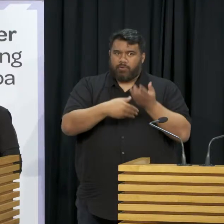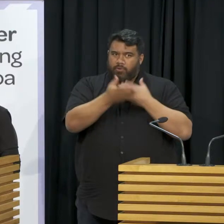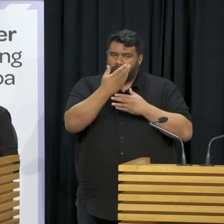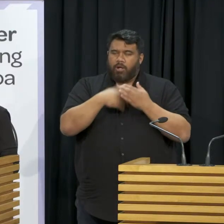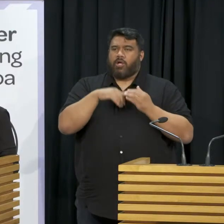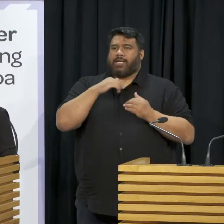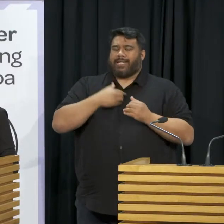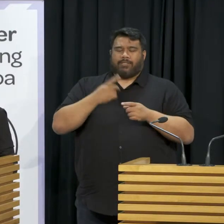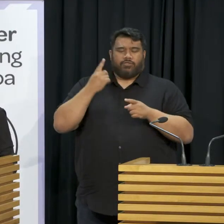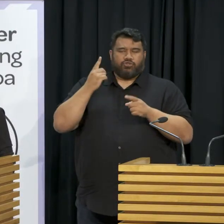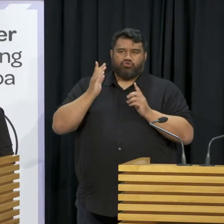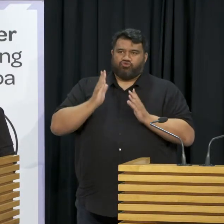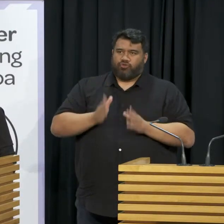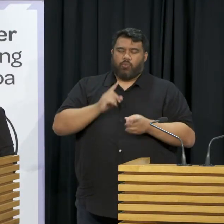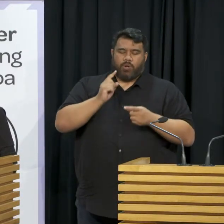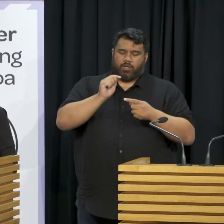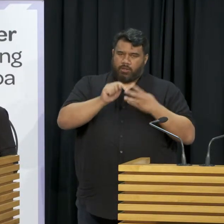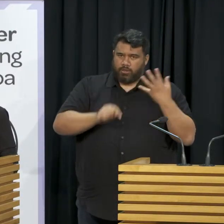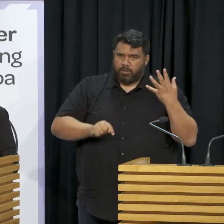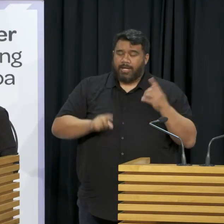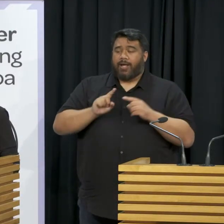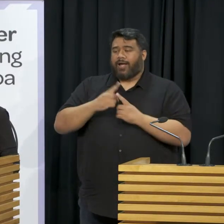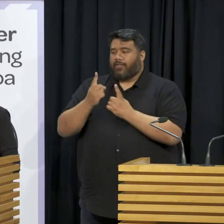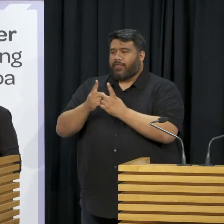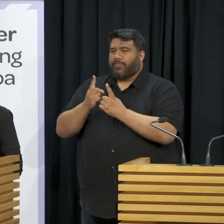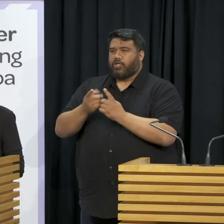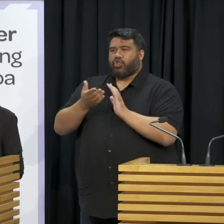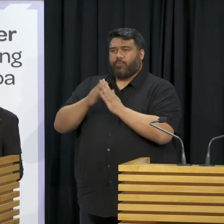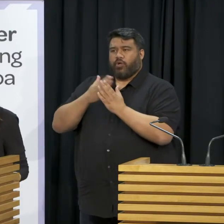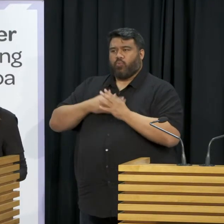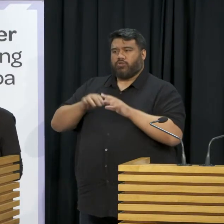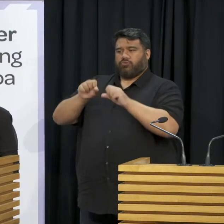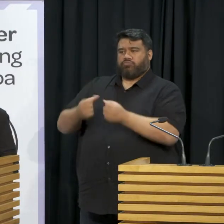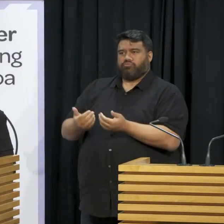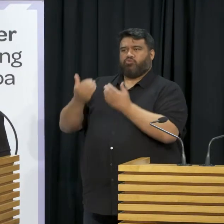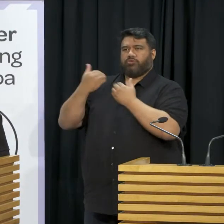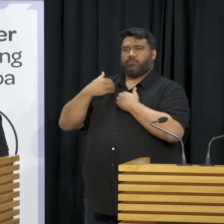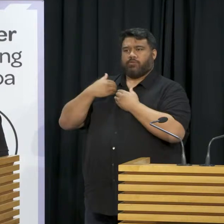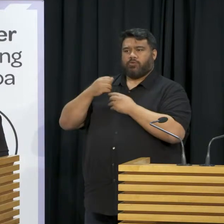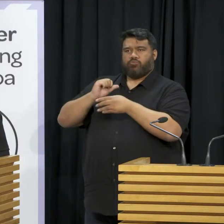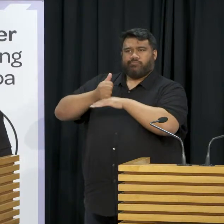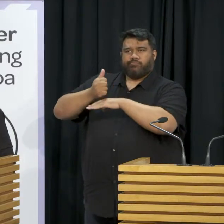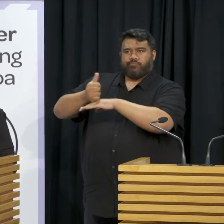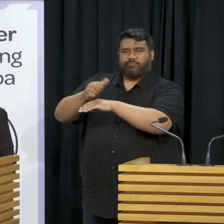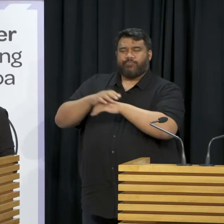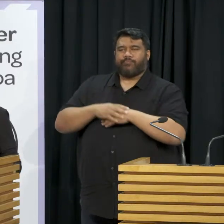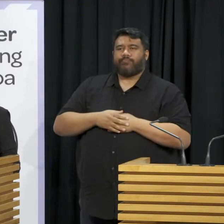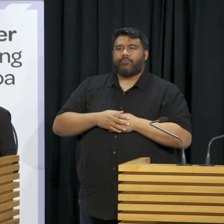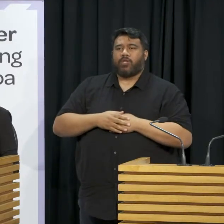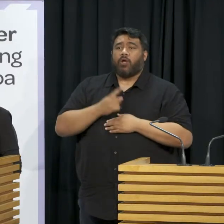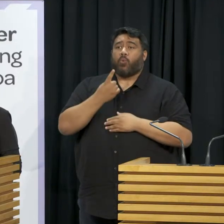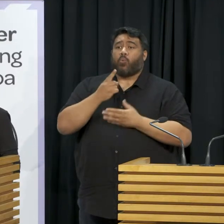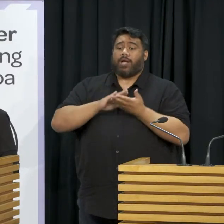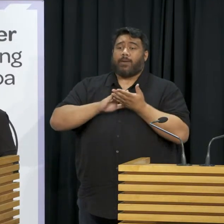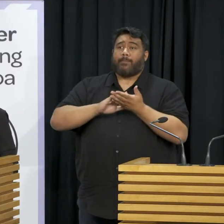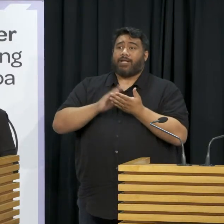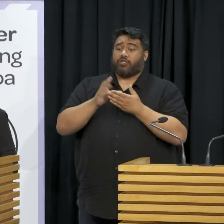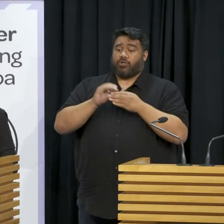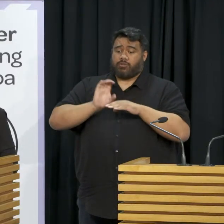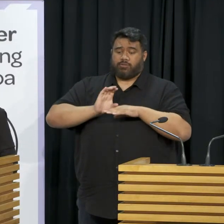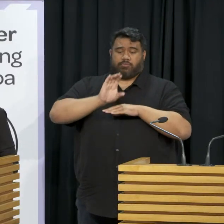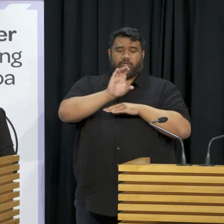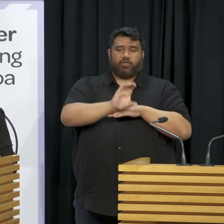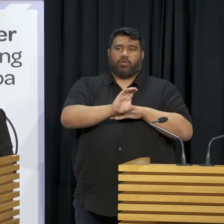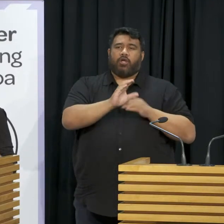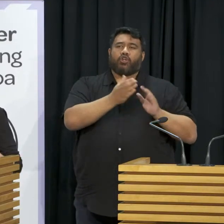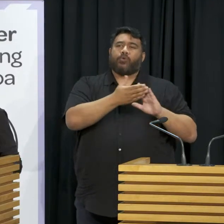to design solutions with the community themselves. In the short term, we're establishing a $1 million community engagement response fund